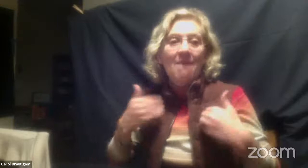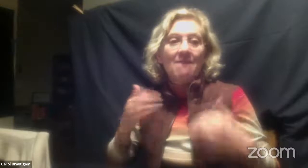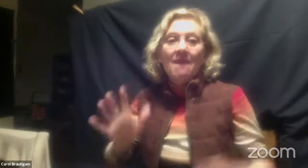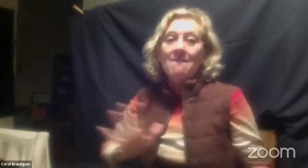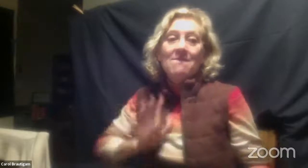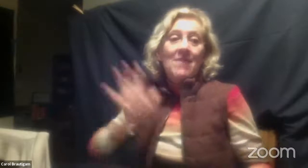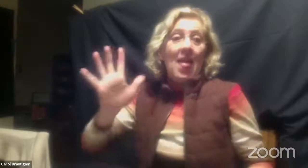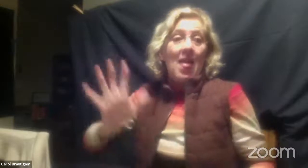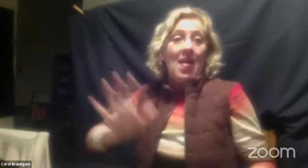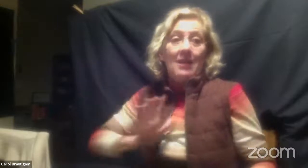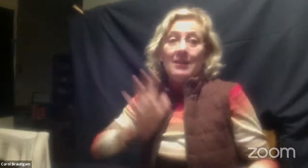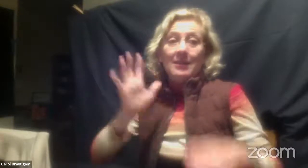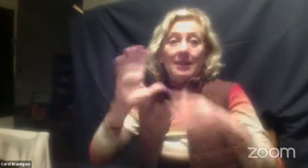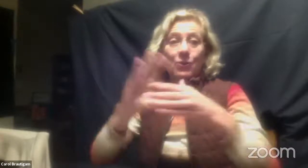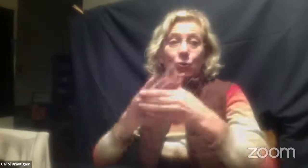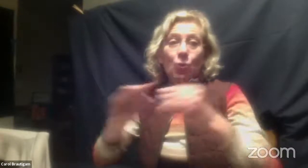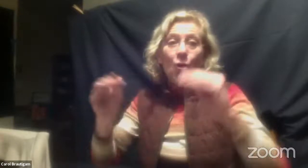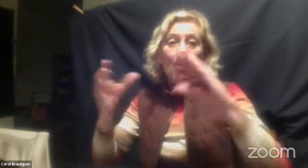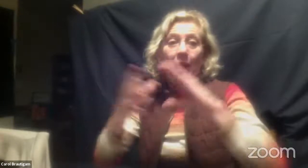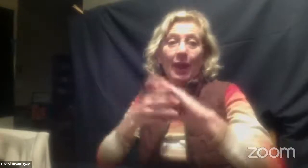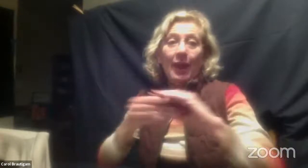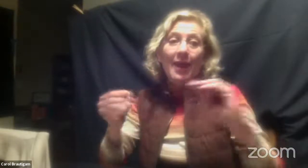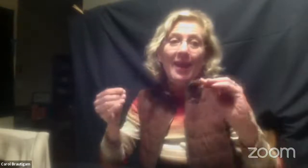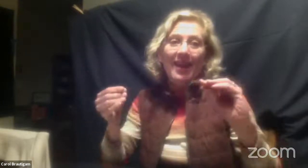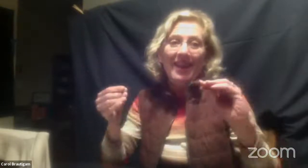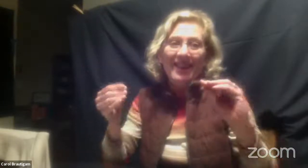So she better get going before it's tragic.